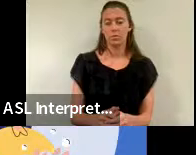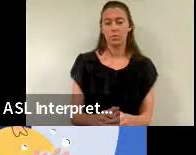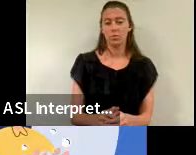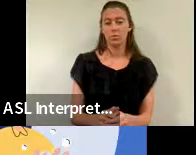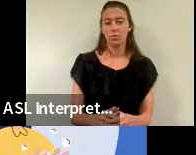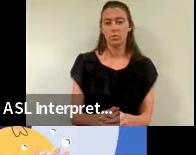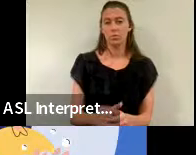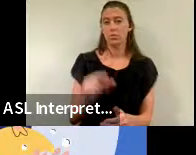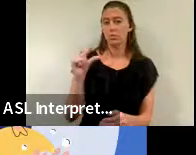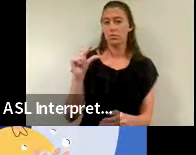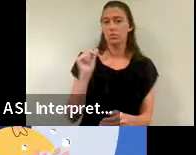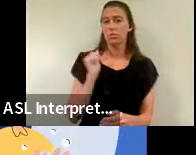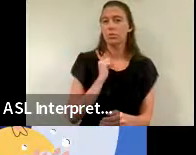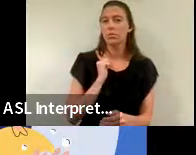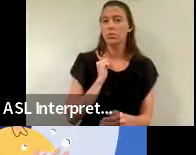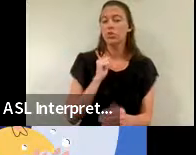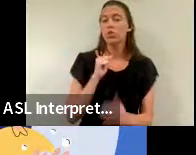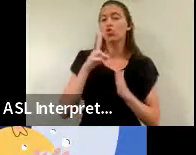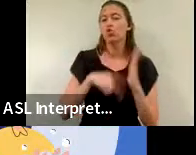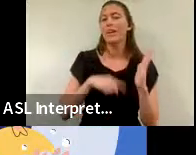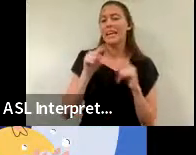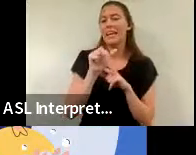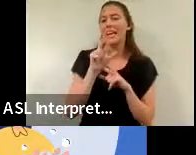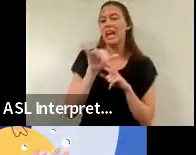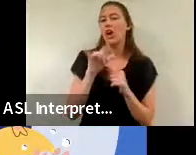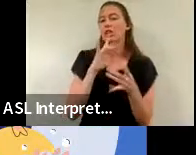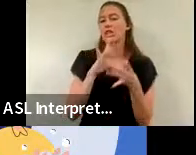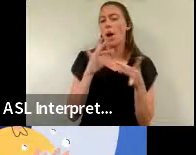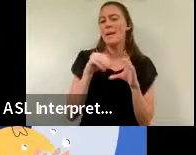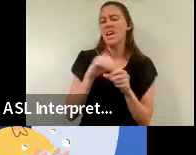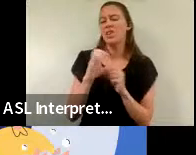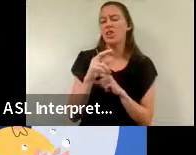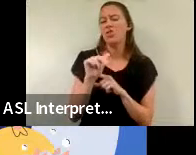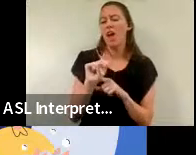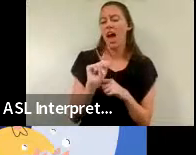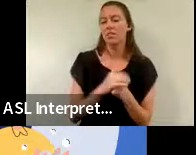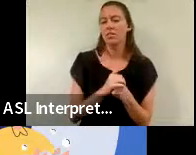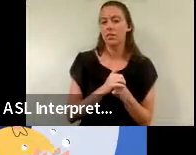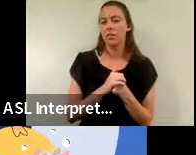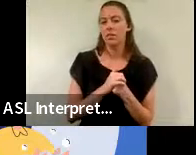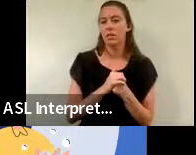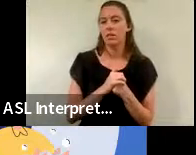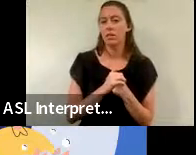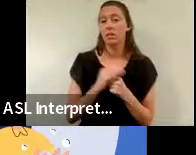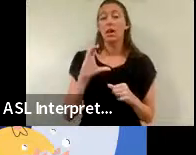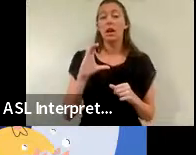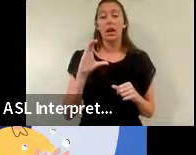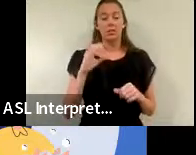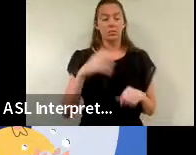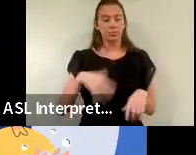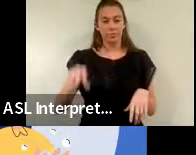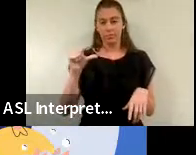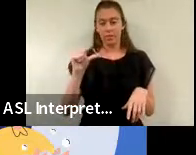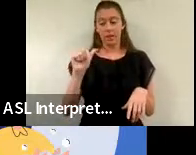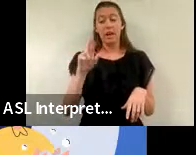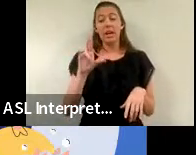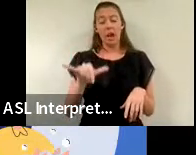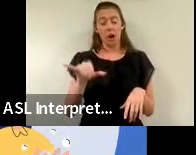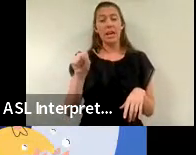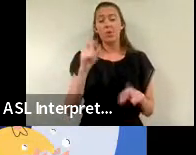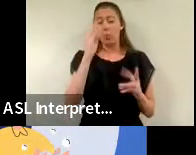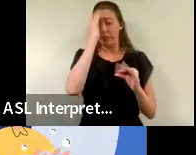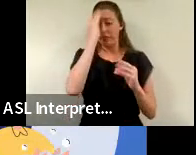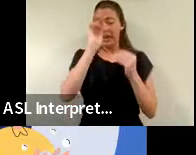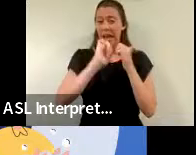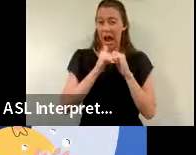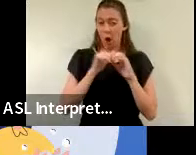Gary, I'll just speak to that just in the moment. We have certainly been considering how to do that. There are a number of avenues